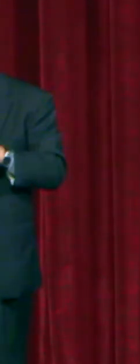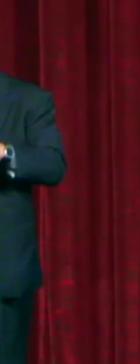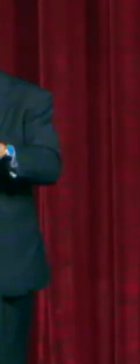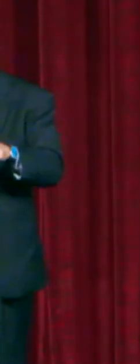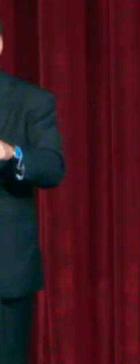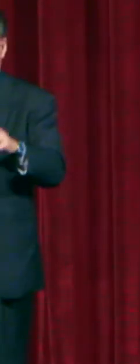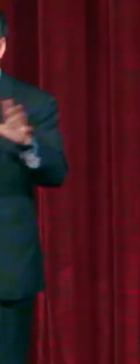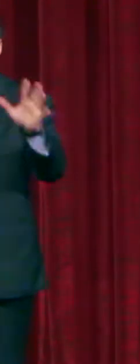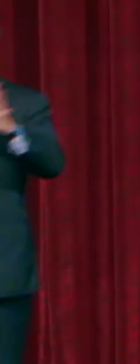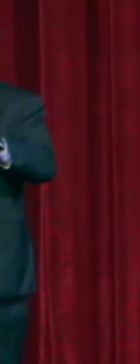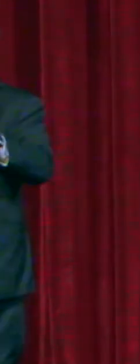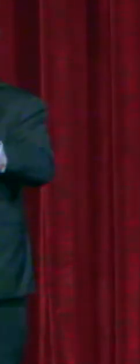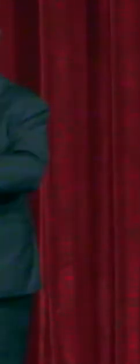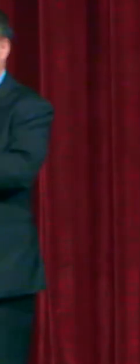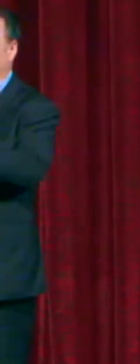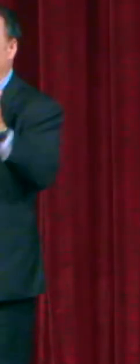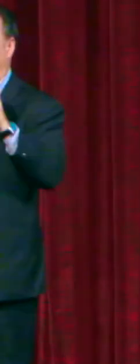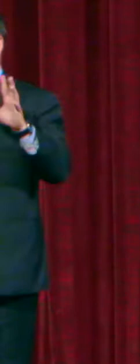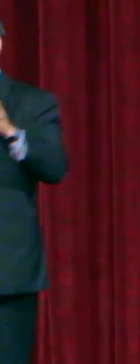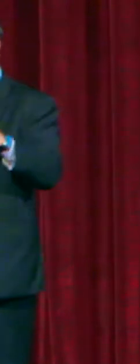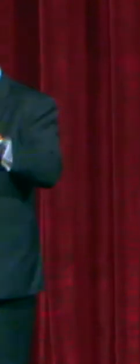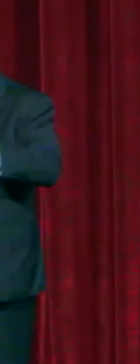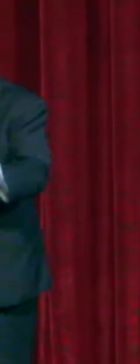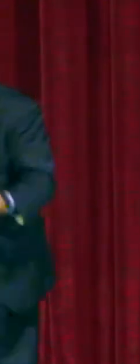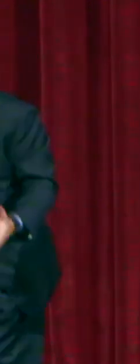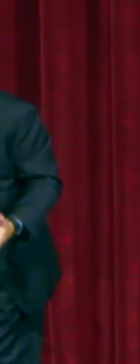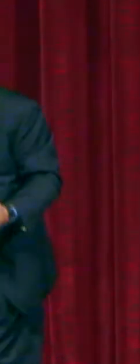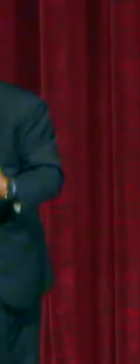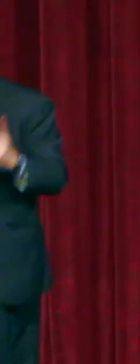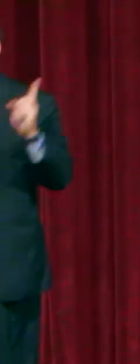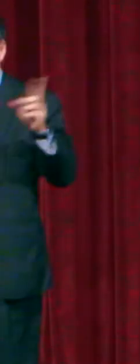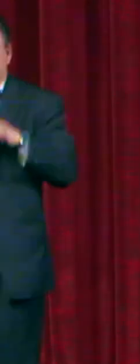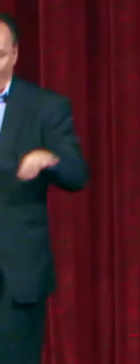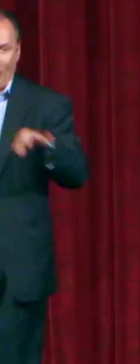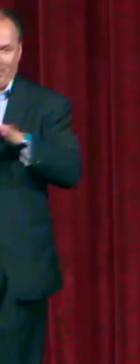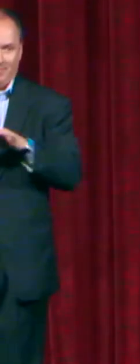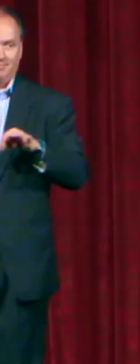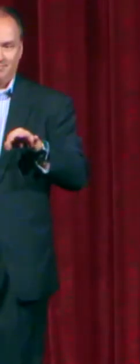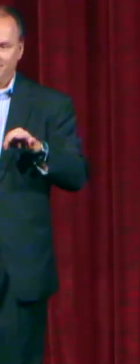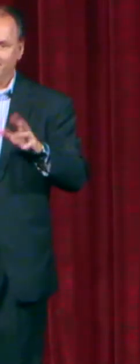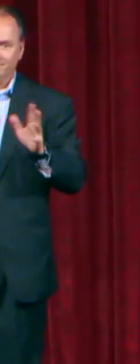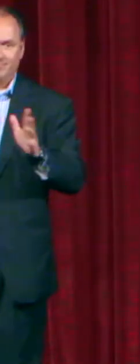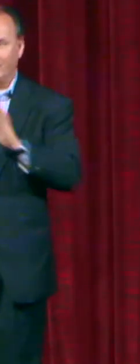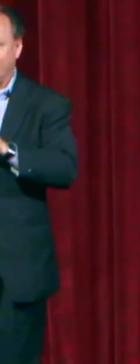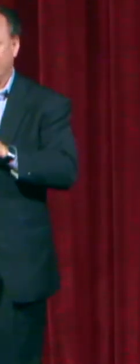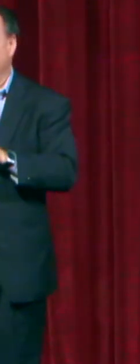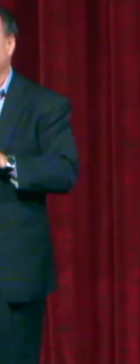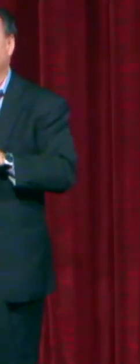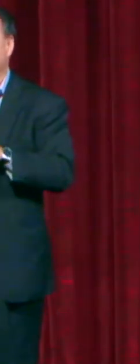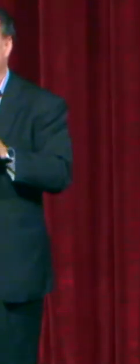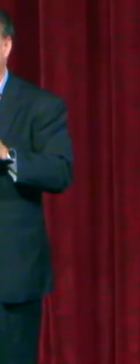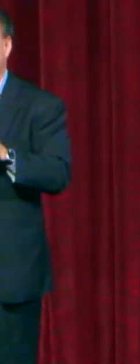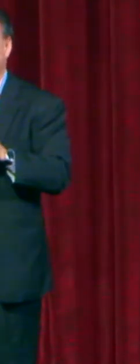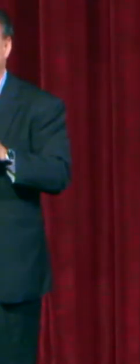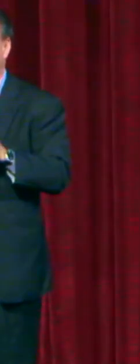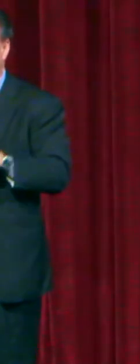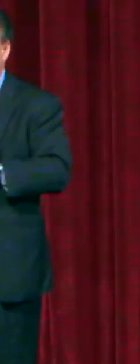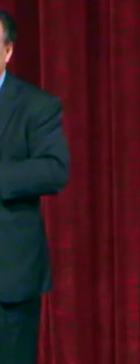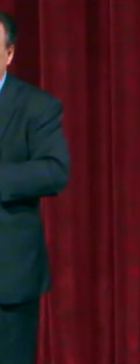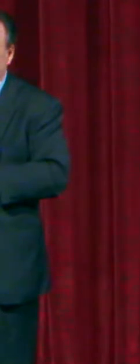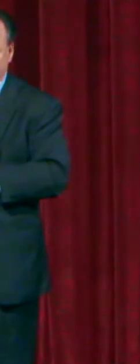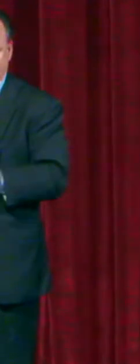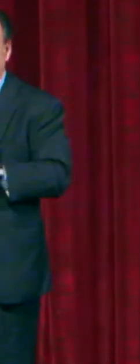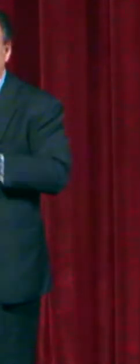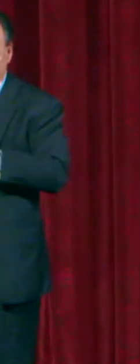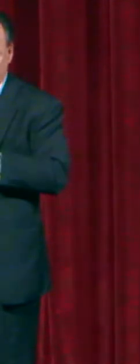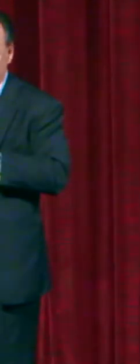chaos. So as you can imagine, if this would come into play with something very, very big, very serious, some type